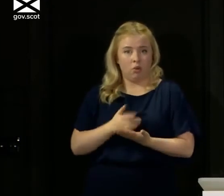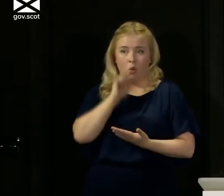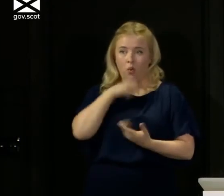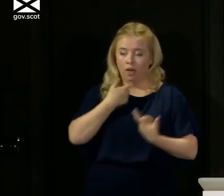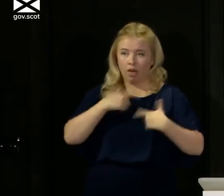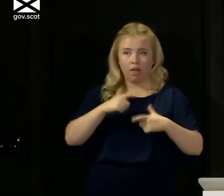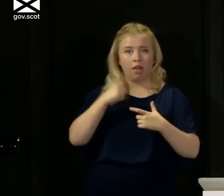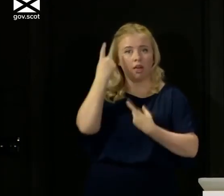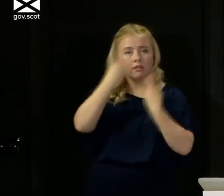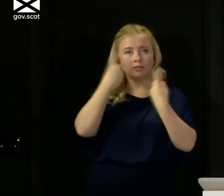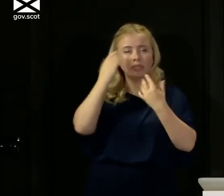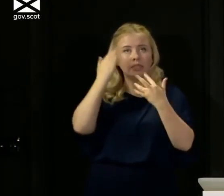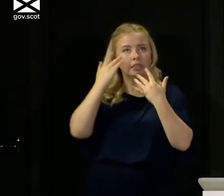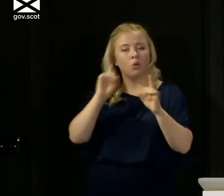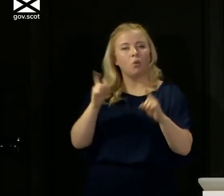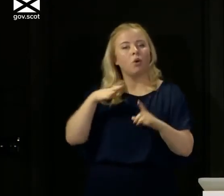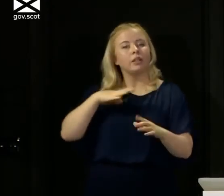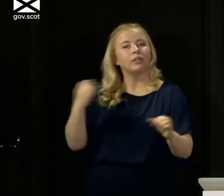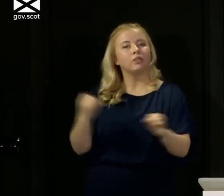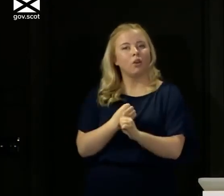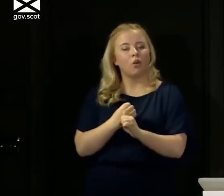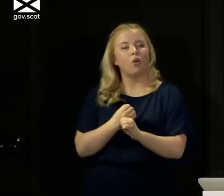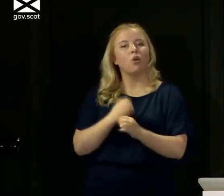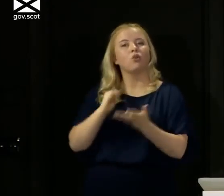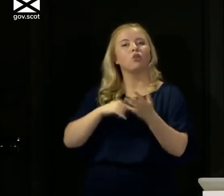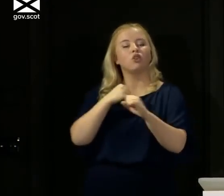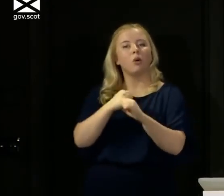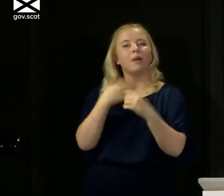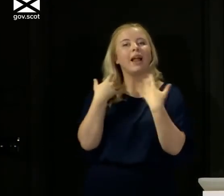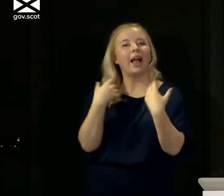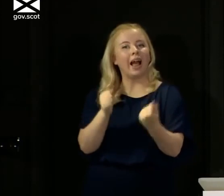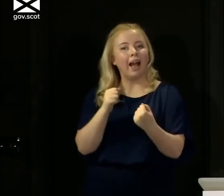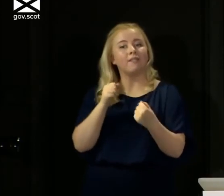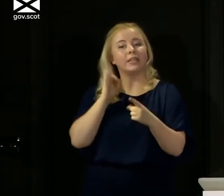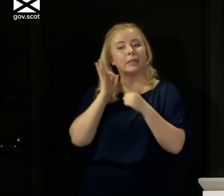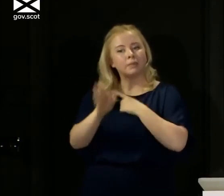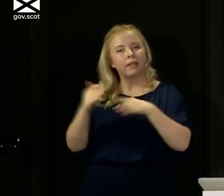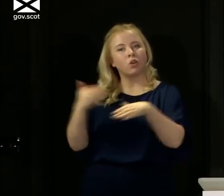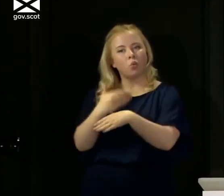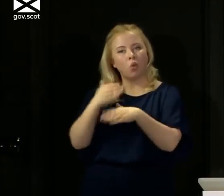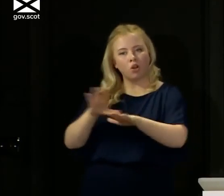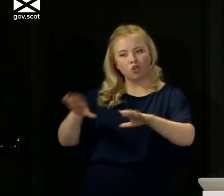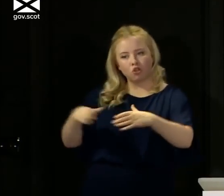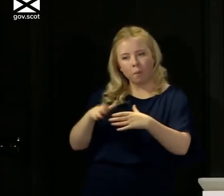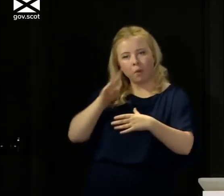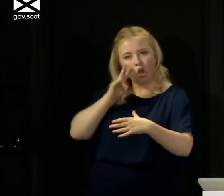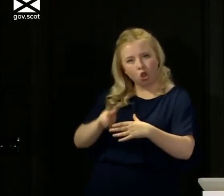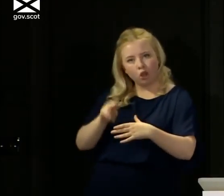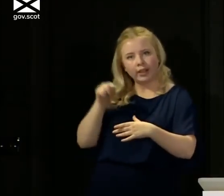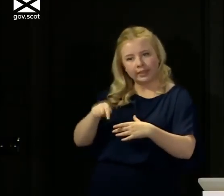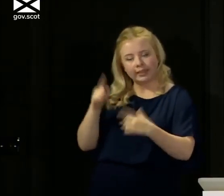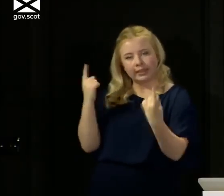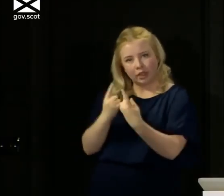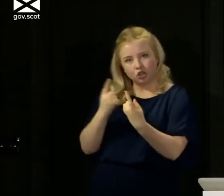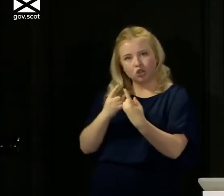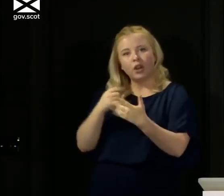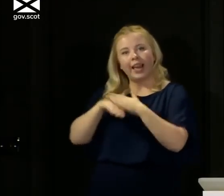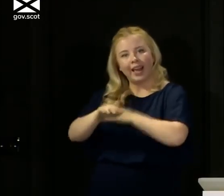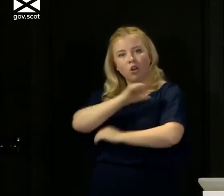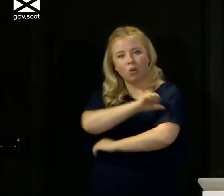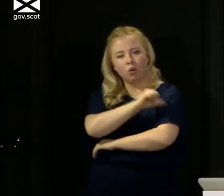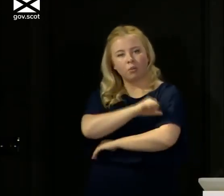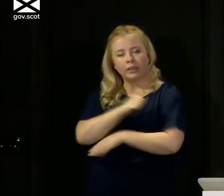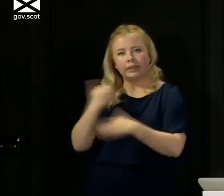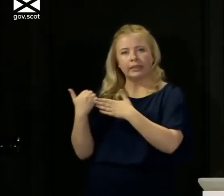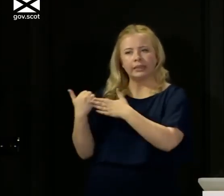need to do. The Scottish Government has a nosocomial working group that is looking at all of these issues right now and giving advice to government about